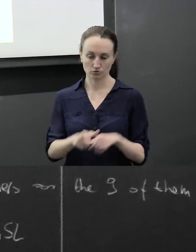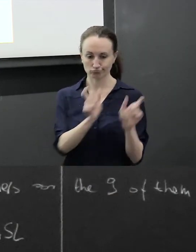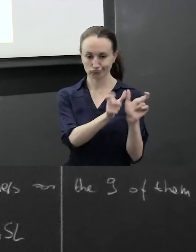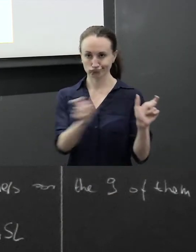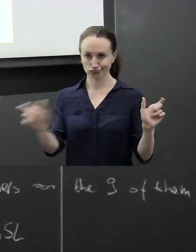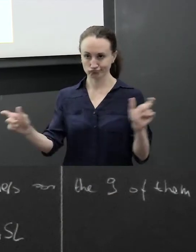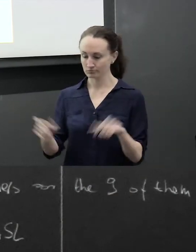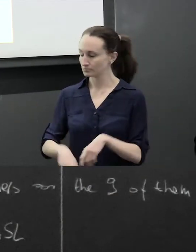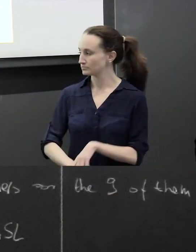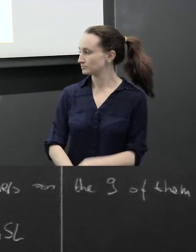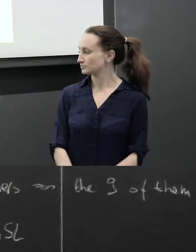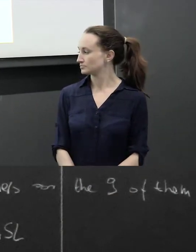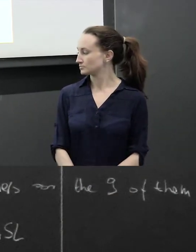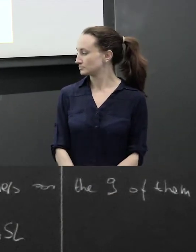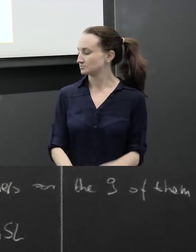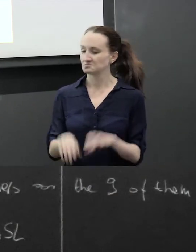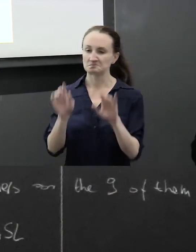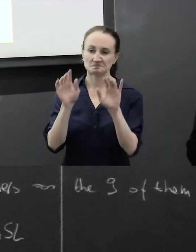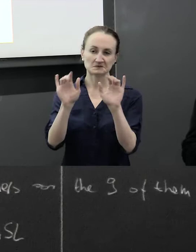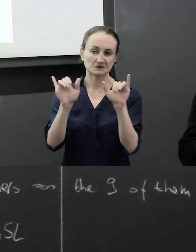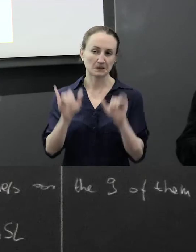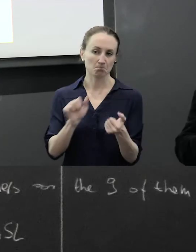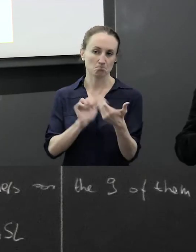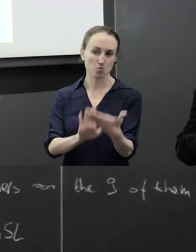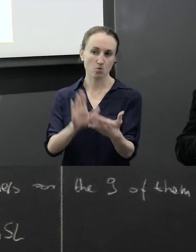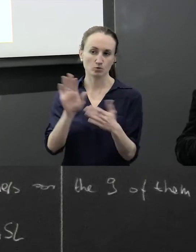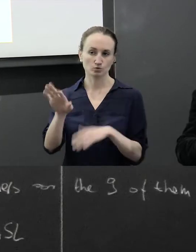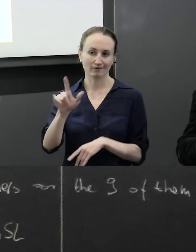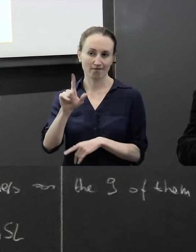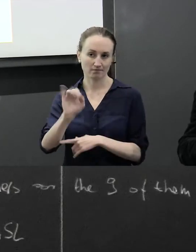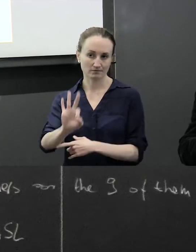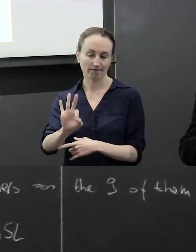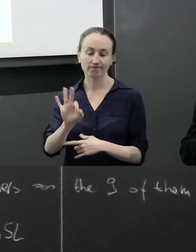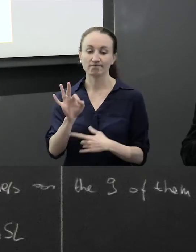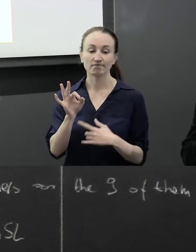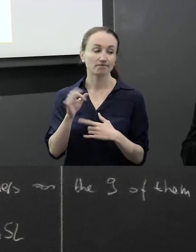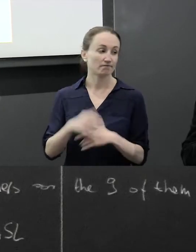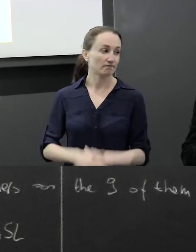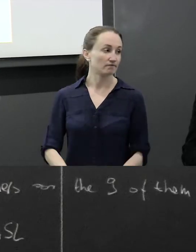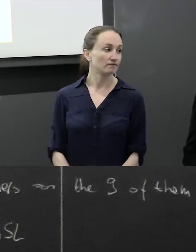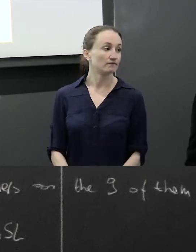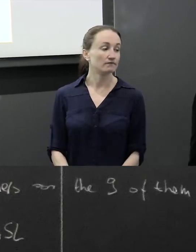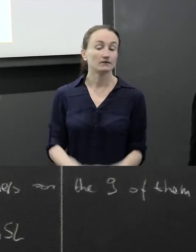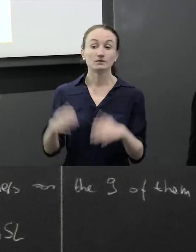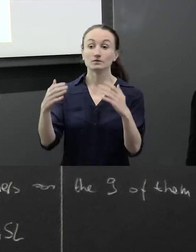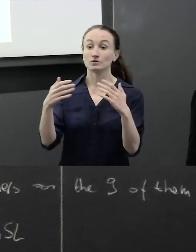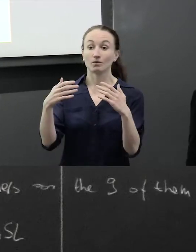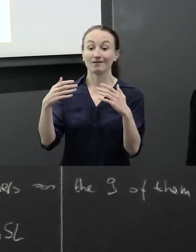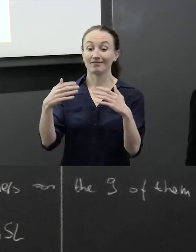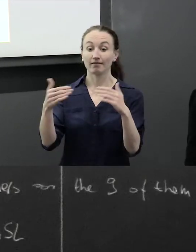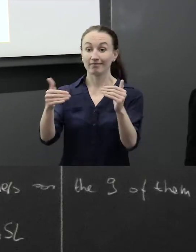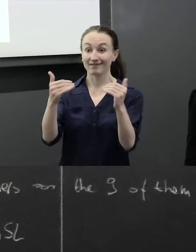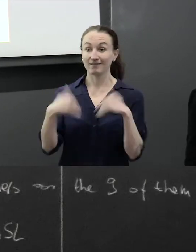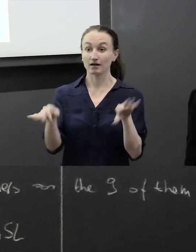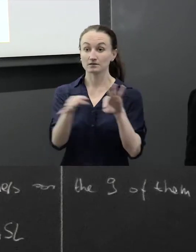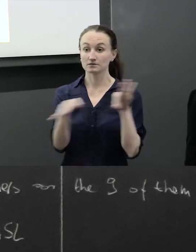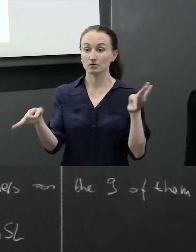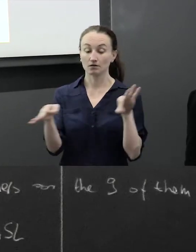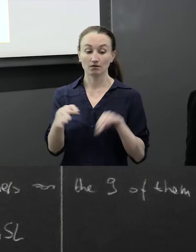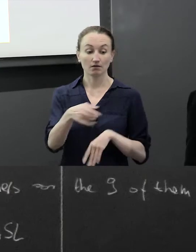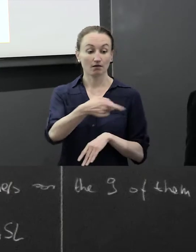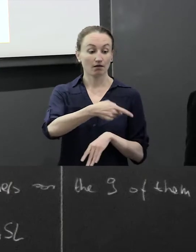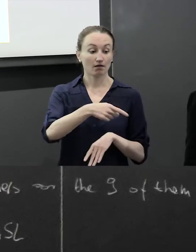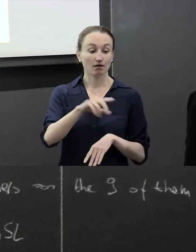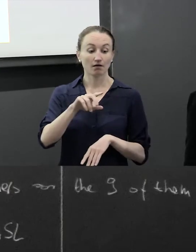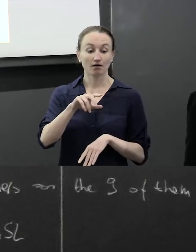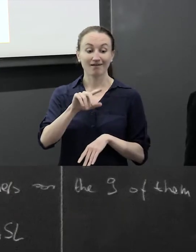Okay, or for that matter, French Sign Language. And the next clause was, the French swimmer